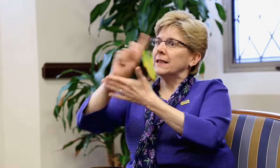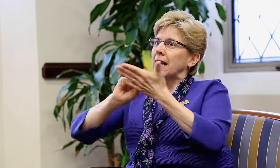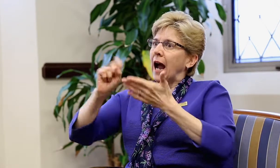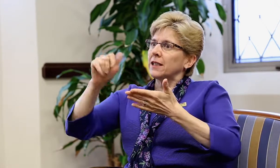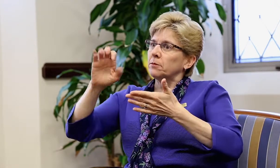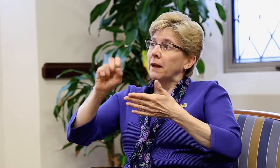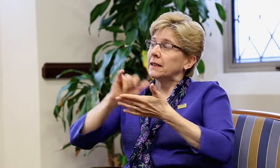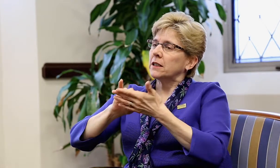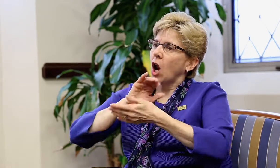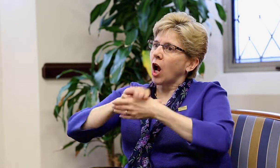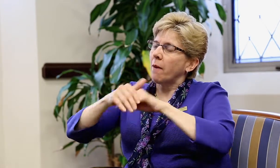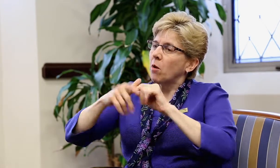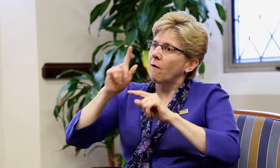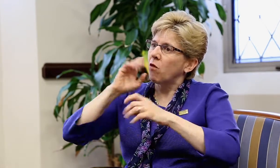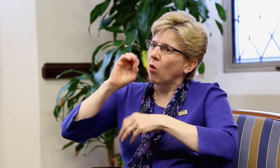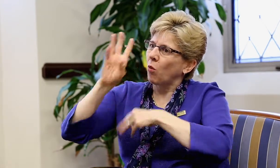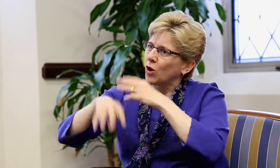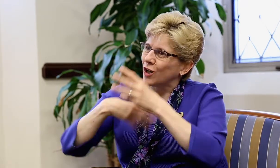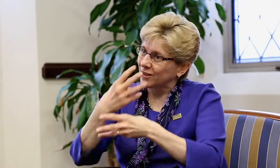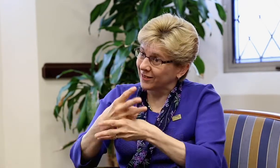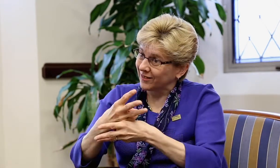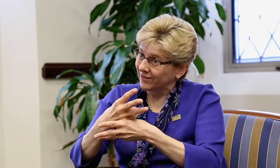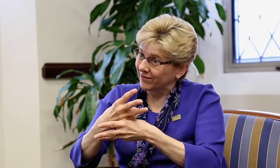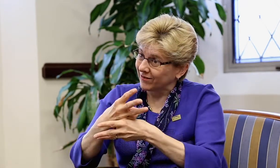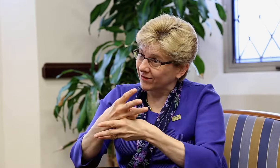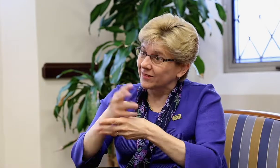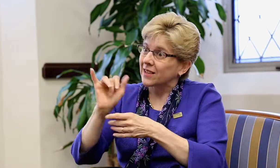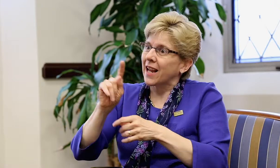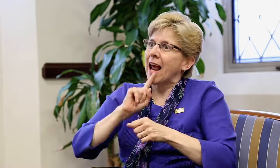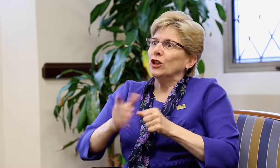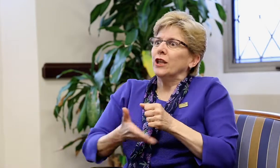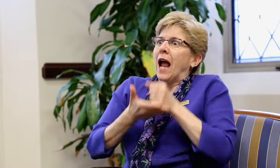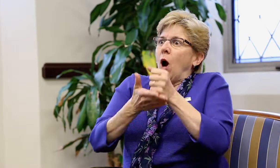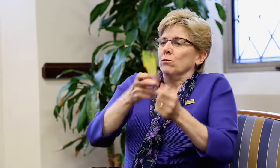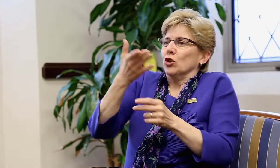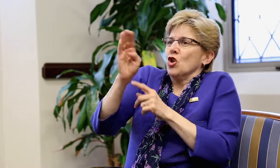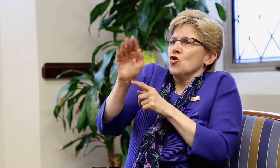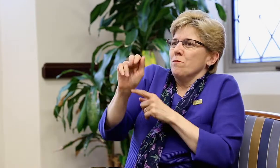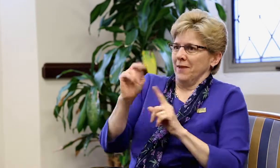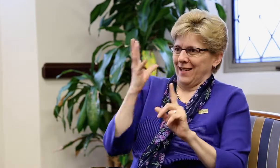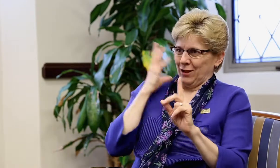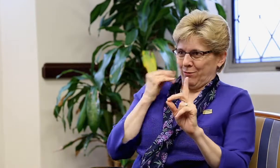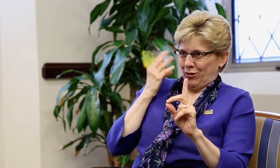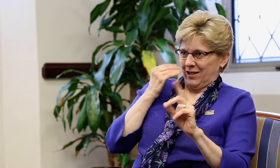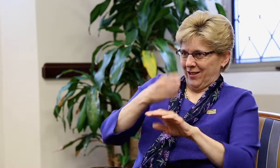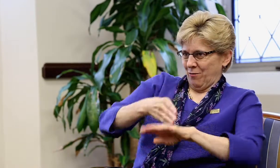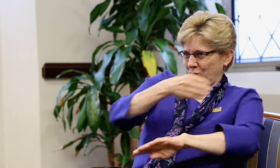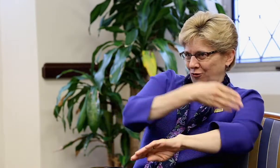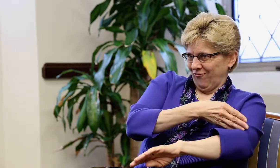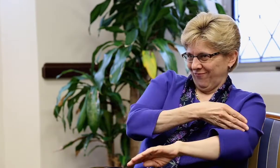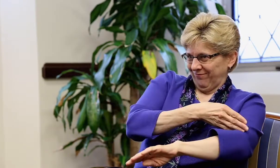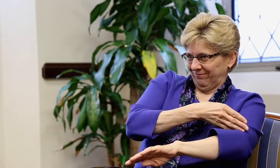design spaces that are comfortable for everyone in the world. Right? It helps the whole human experience be a better one.